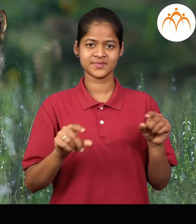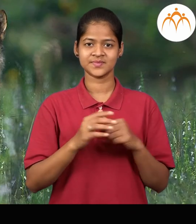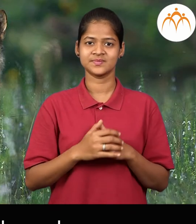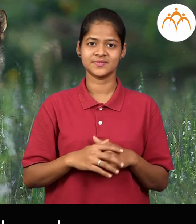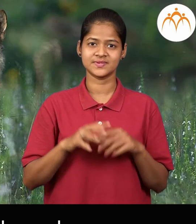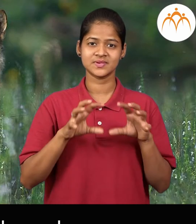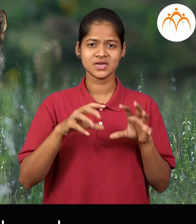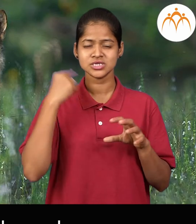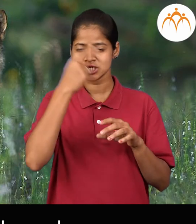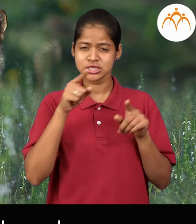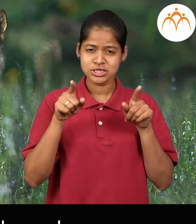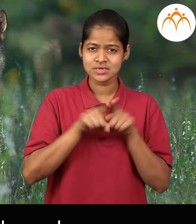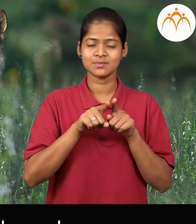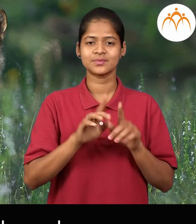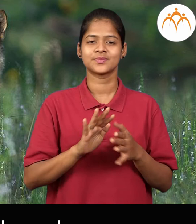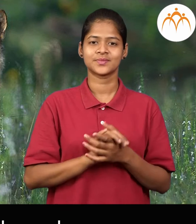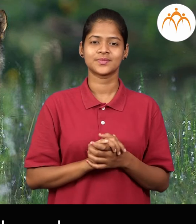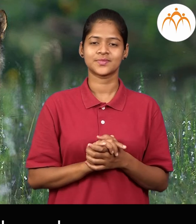A jackal looks like a dog.